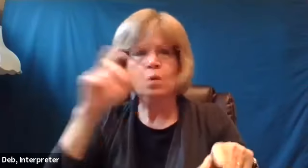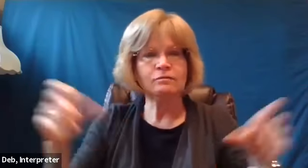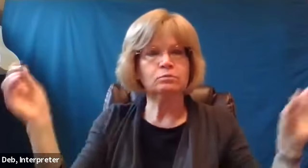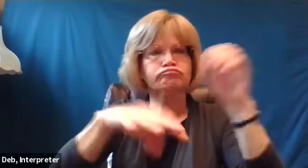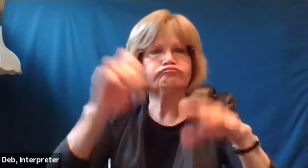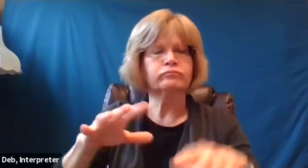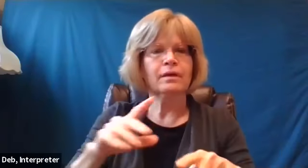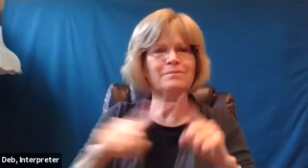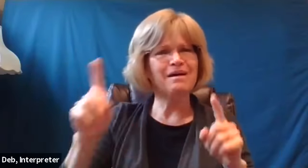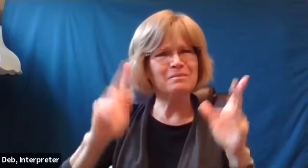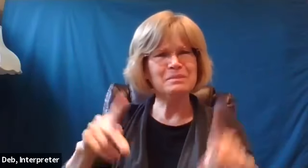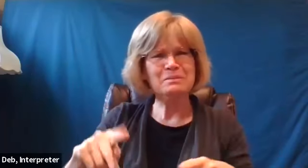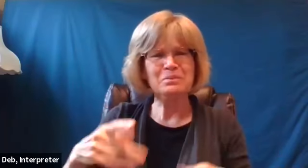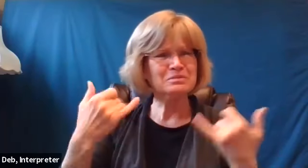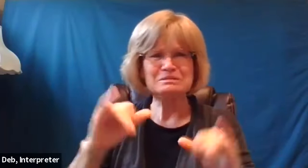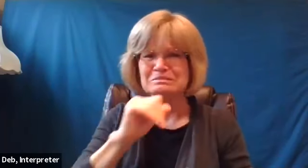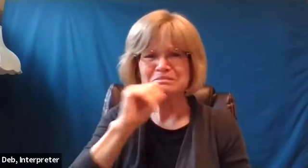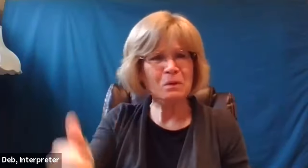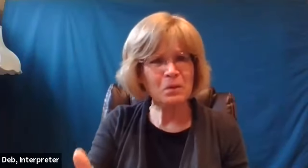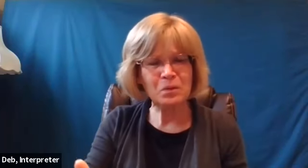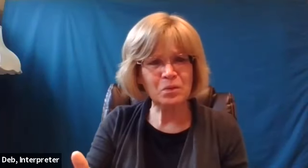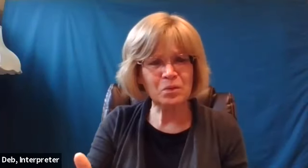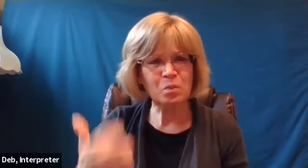the time to bring bags to the grocery store, we